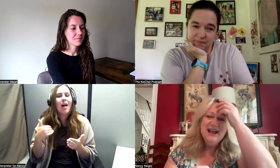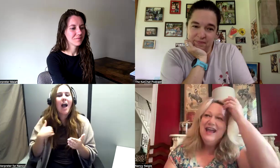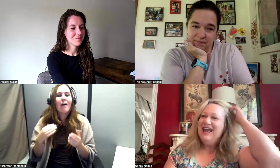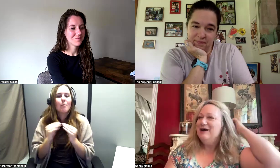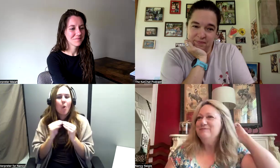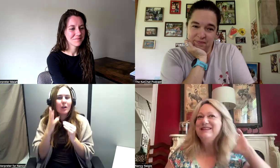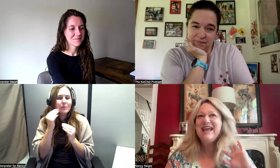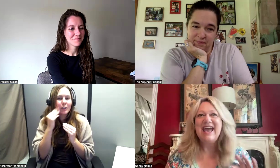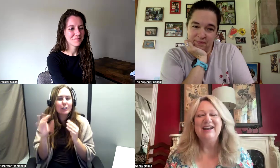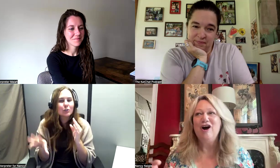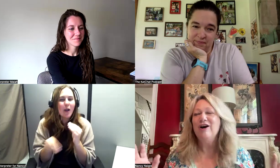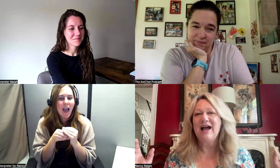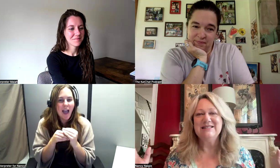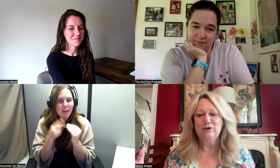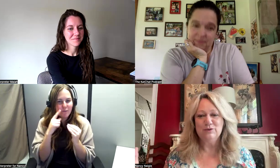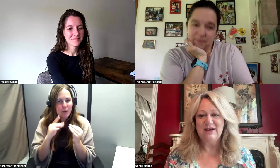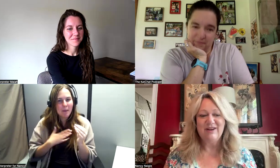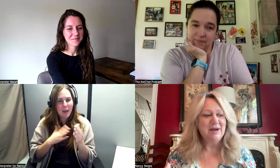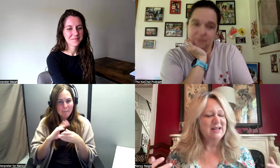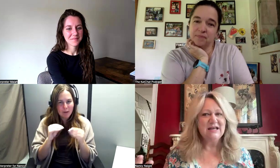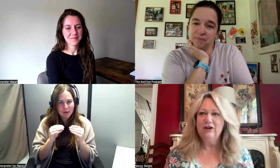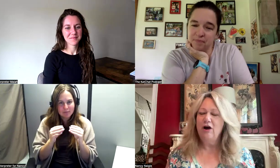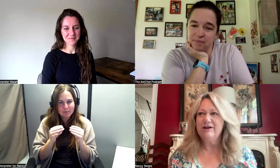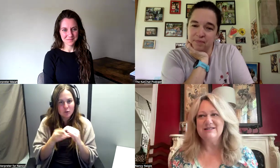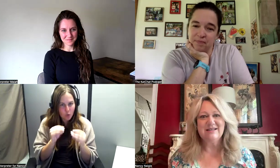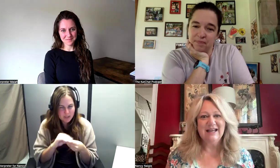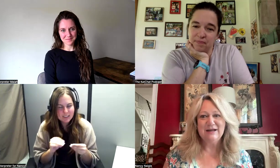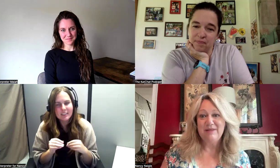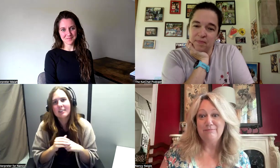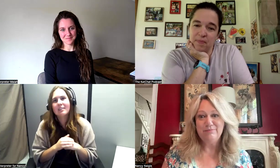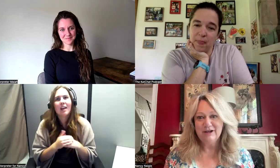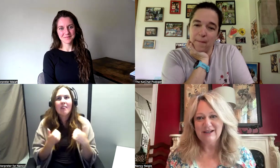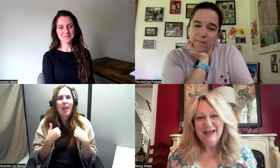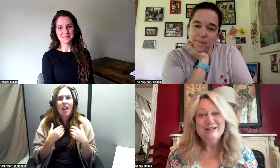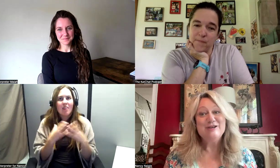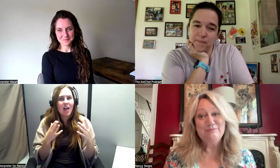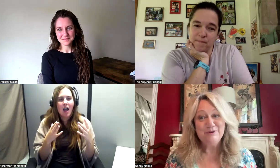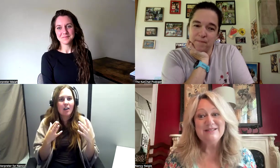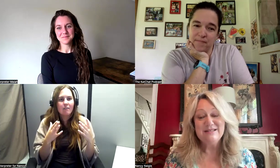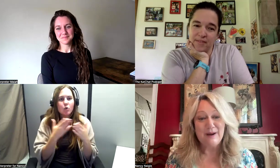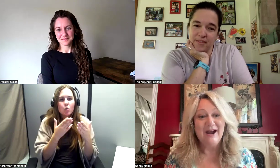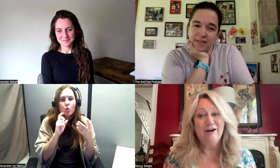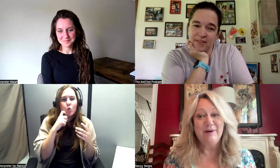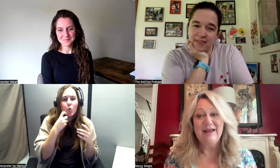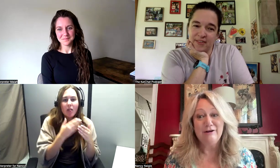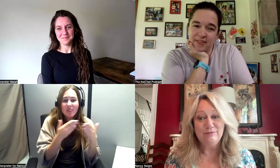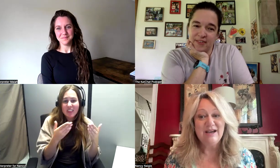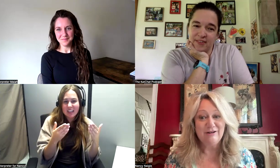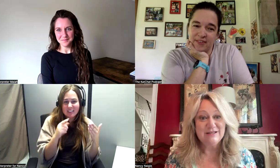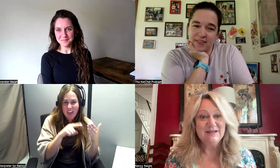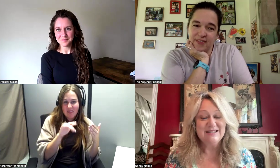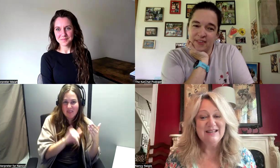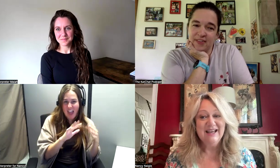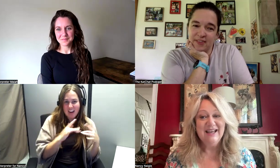right? But they had all kinds of cool stuff. And I'm not going to tell it all because it's going to end up in the book. So the book is inspired by that